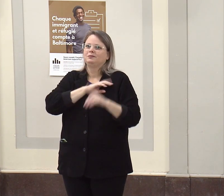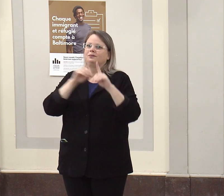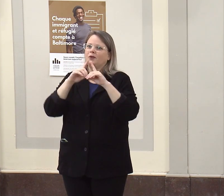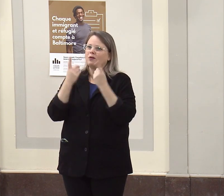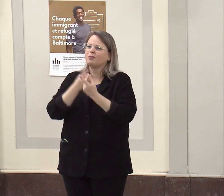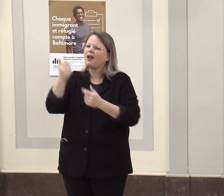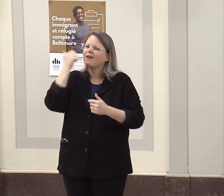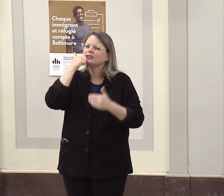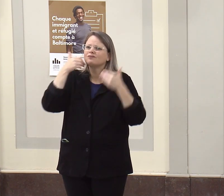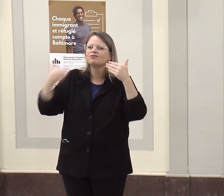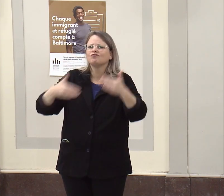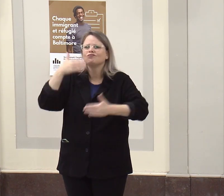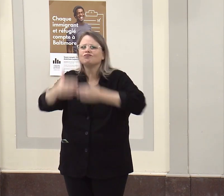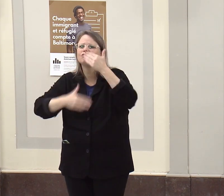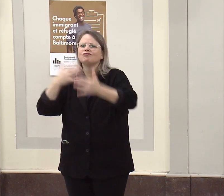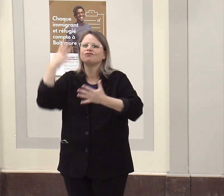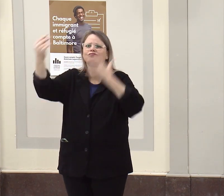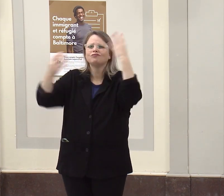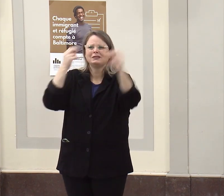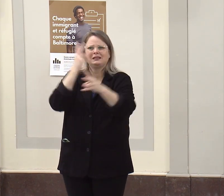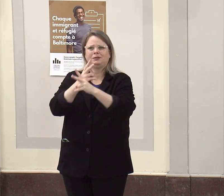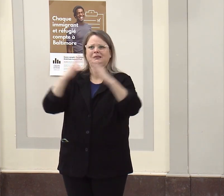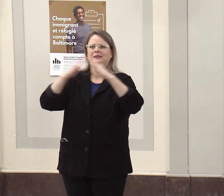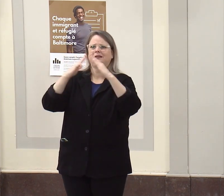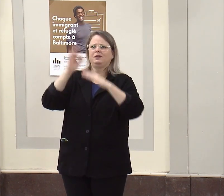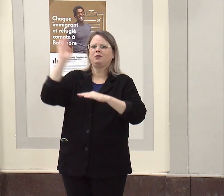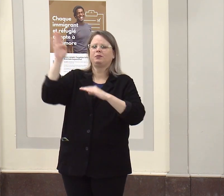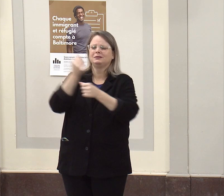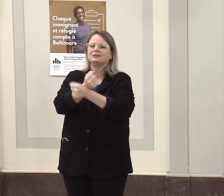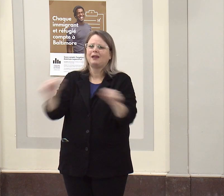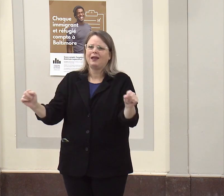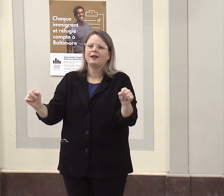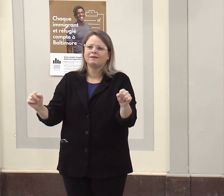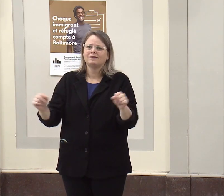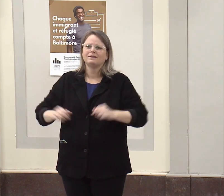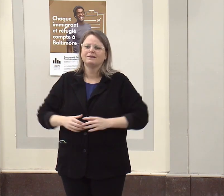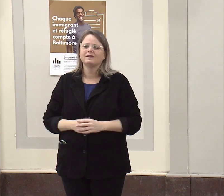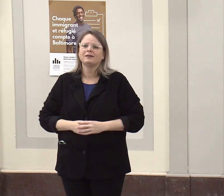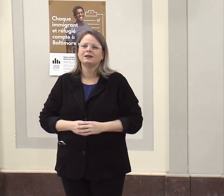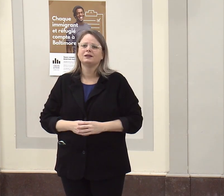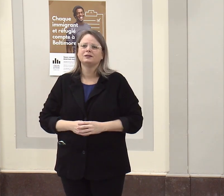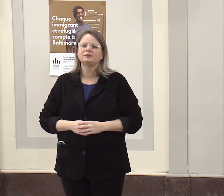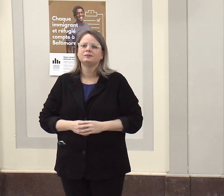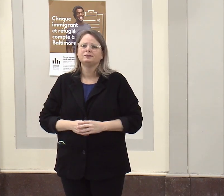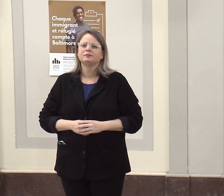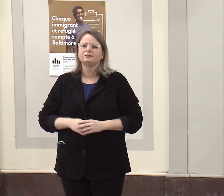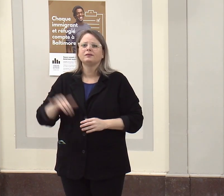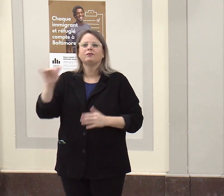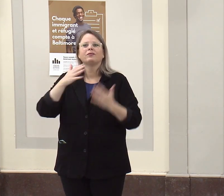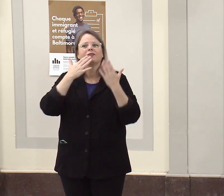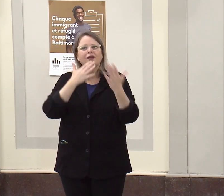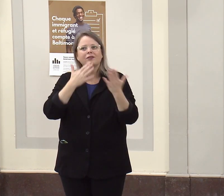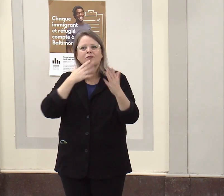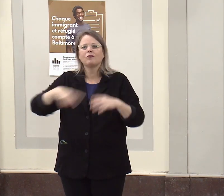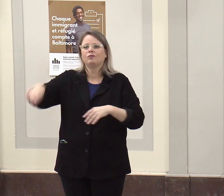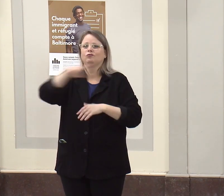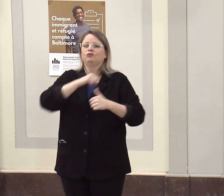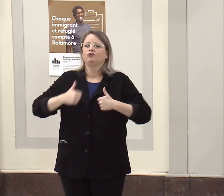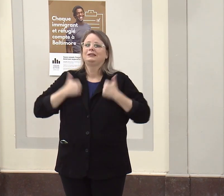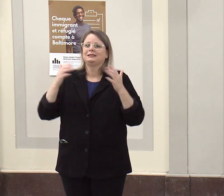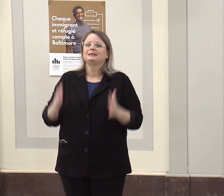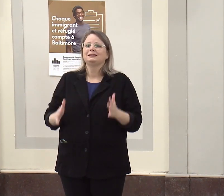safeguard the residents of our city. And I want to thank all of our first responders and all of our citizens that are paying